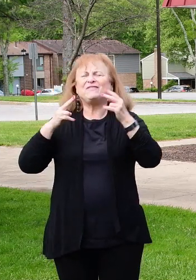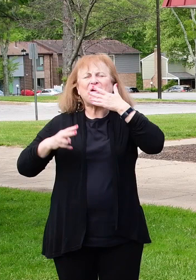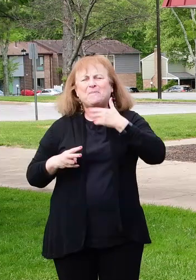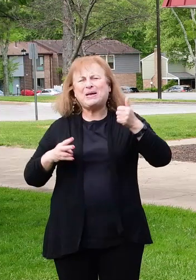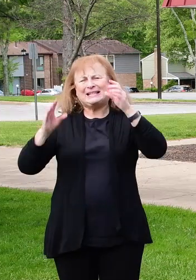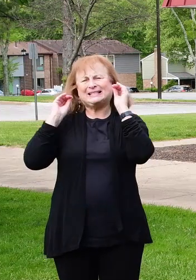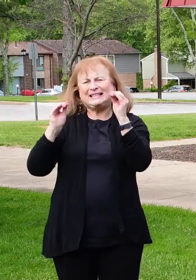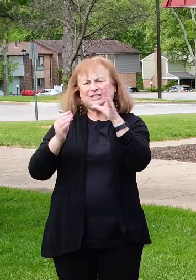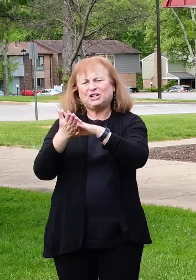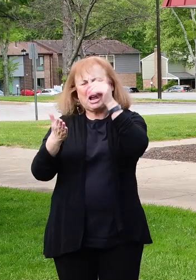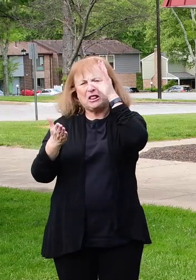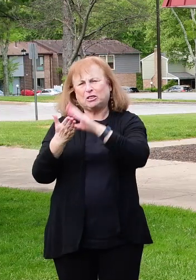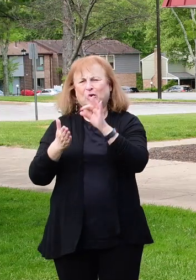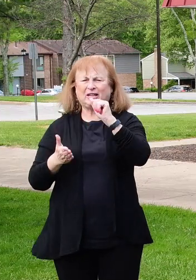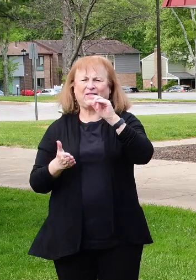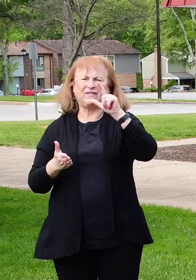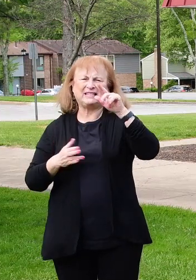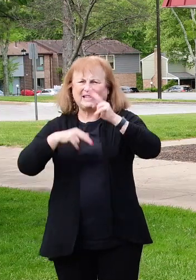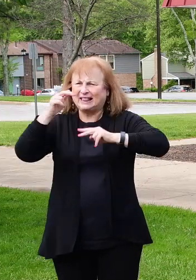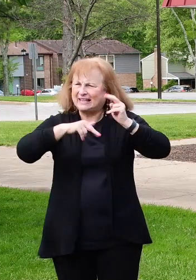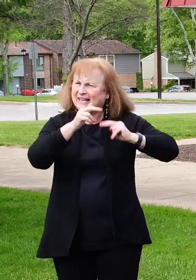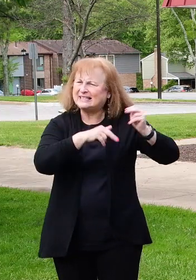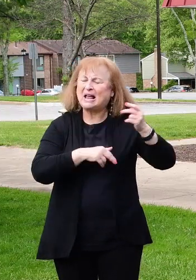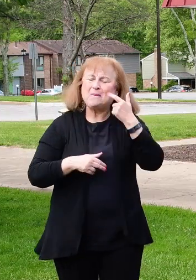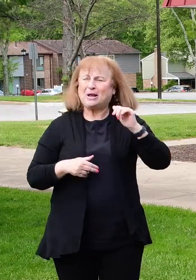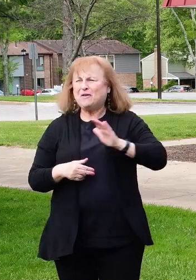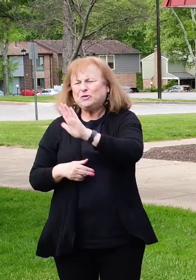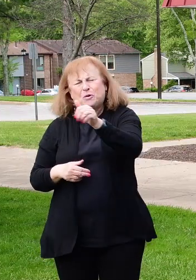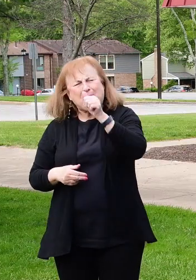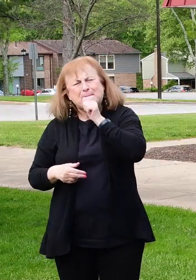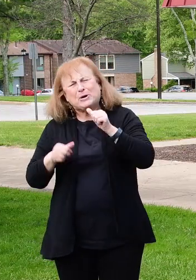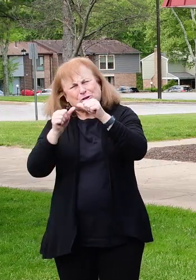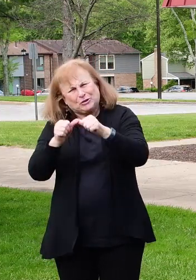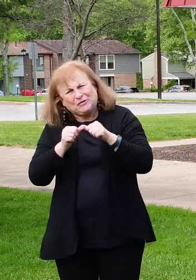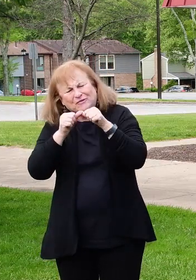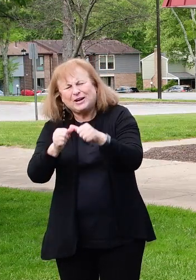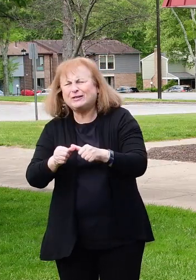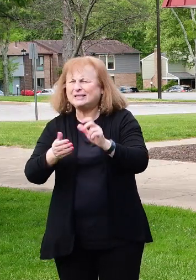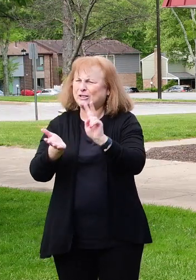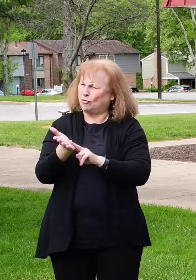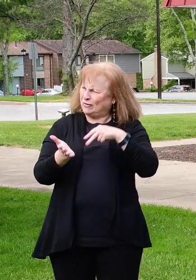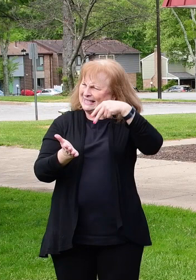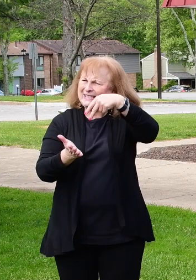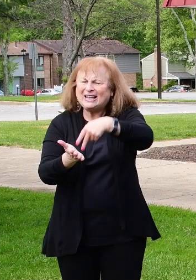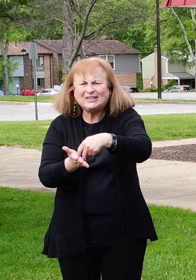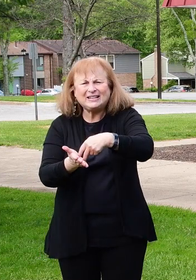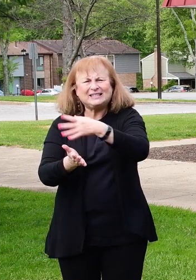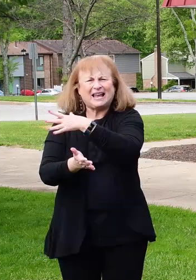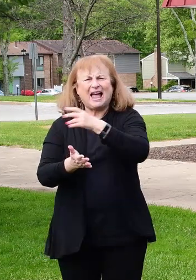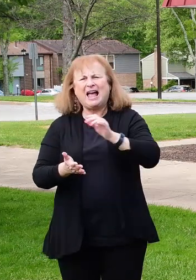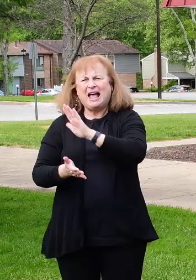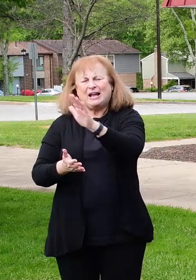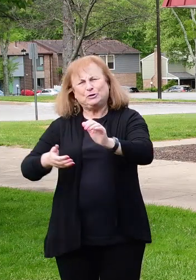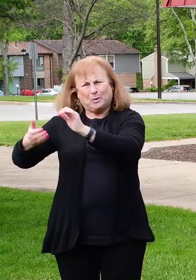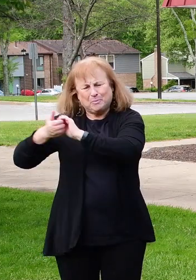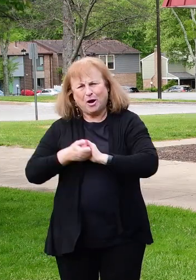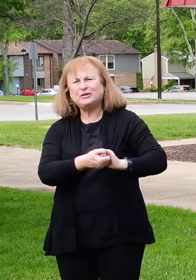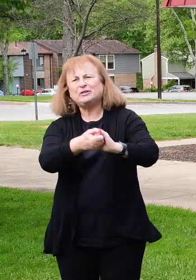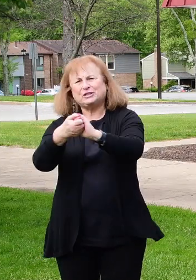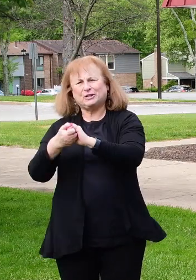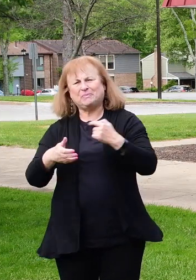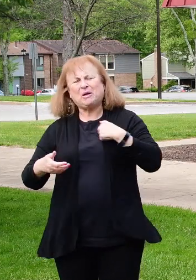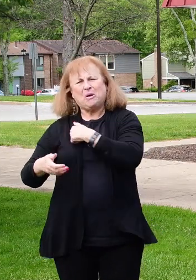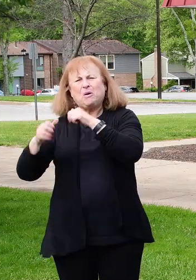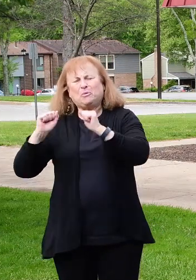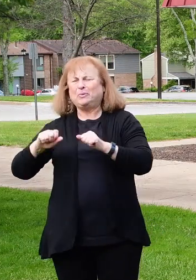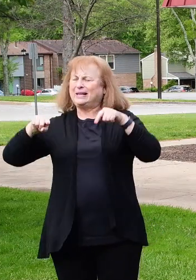best teaching and learning facilities. It is because of your perseverance, your resiliency, and your partnership that we're